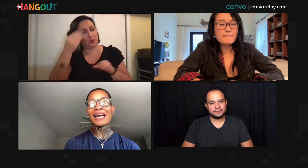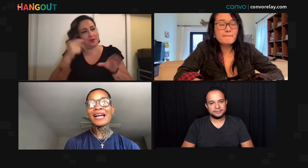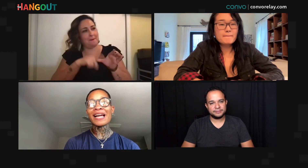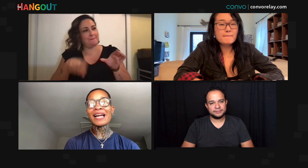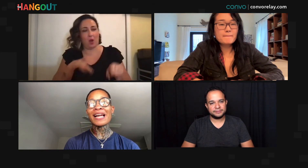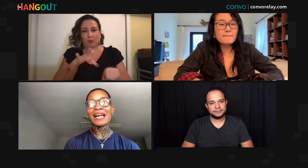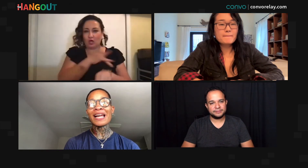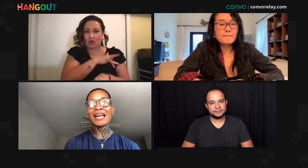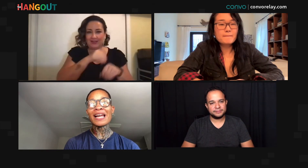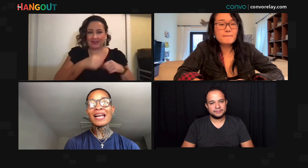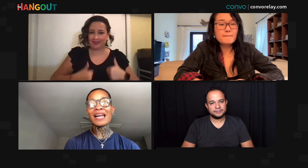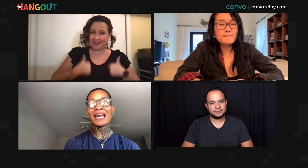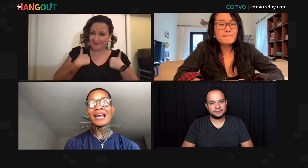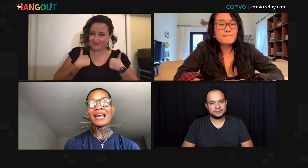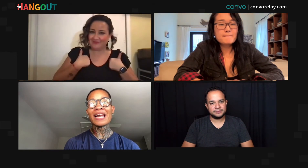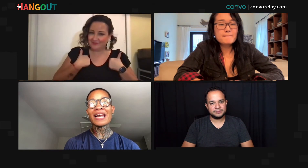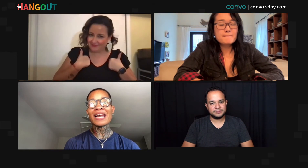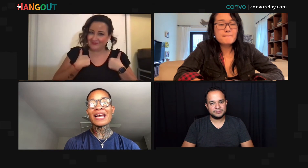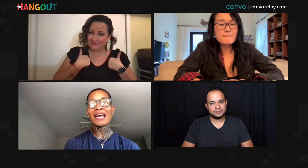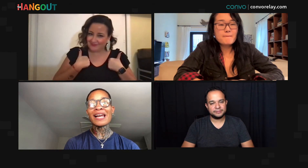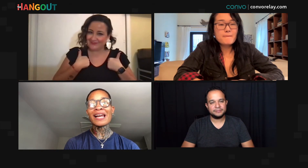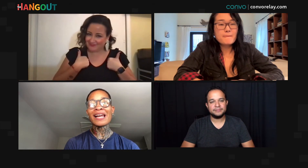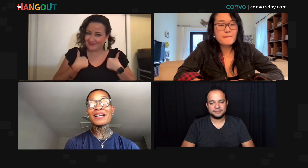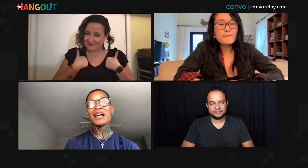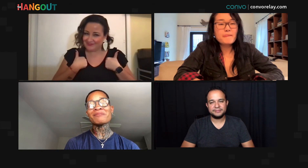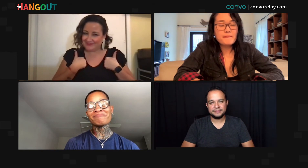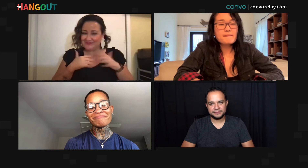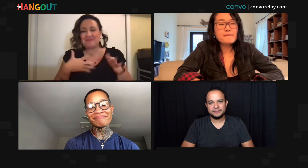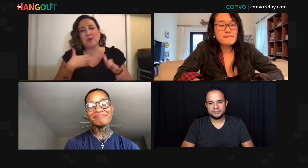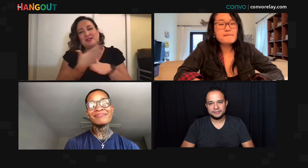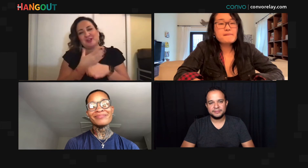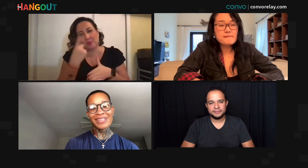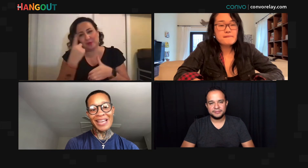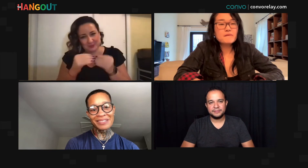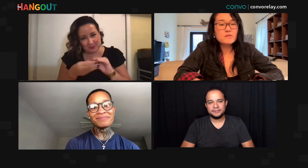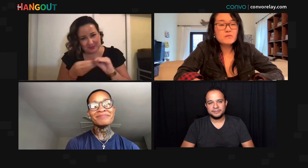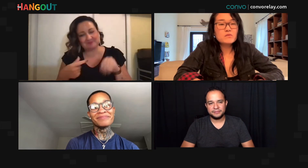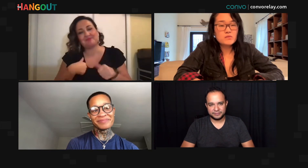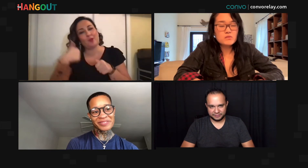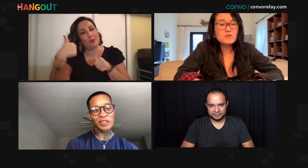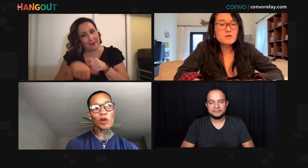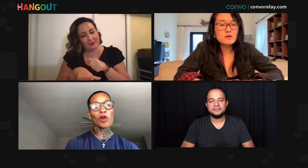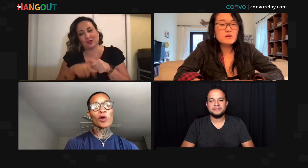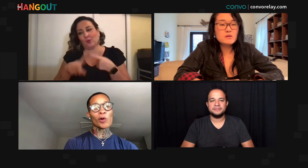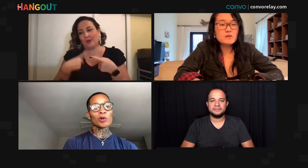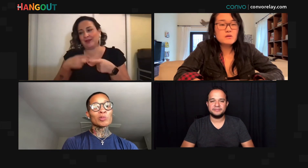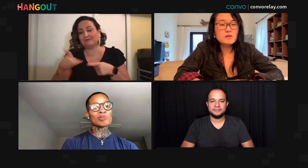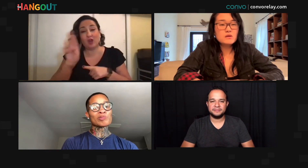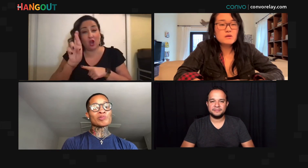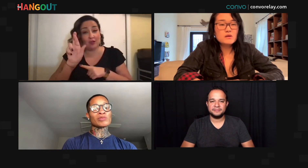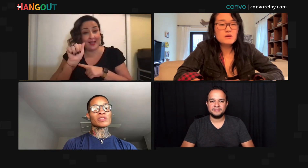people who knew who they were and they were able to come out early in life. And I just want to share a story that I have.